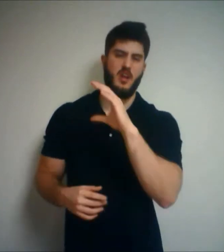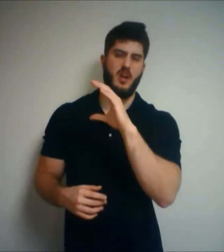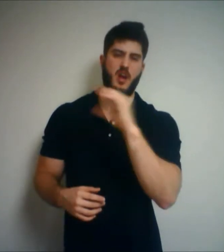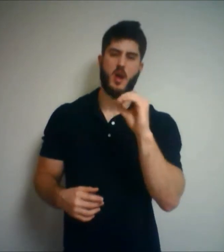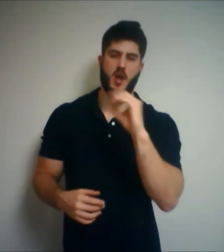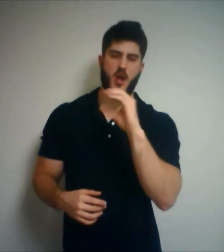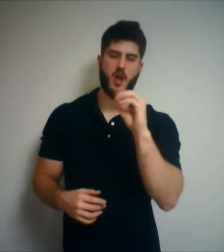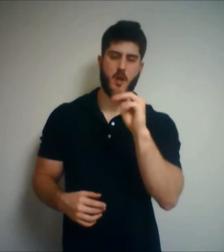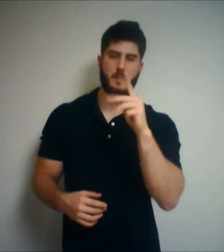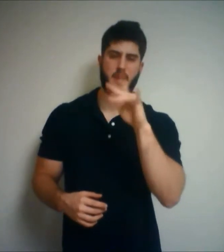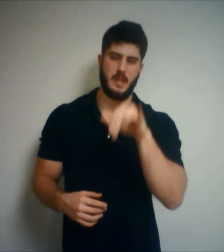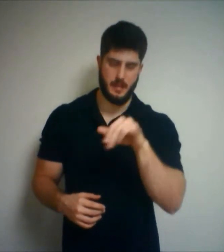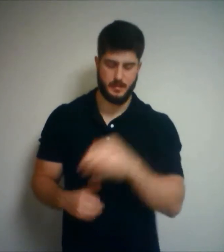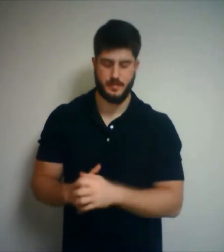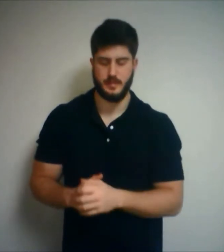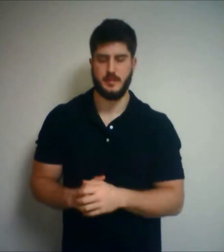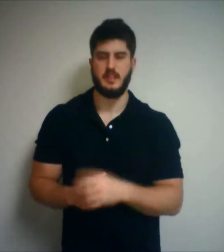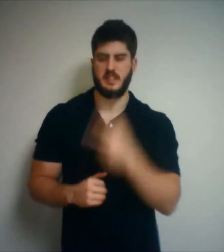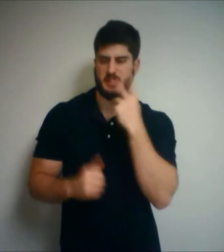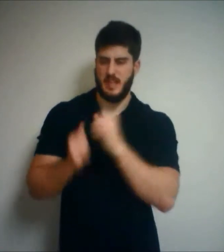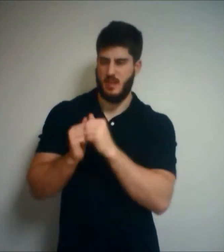see how all that works in a bit more detail.